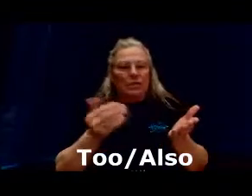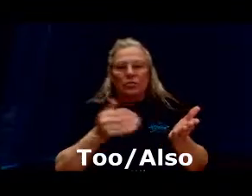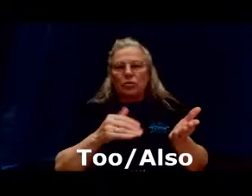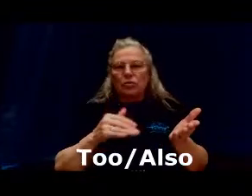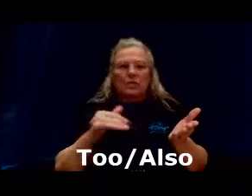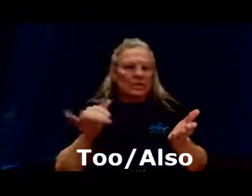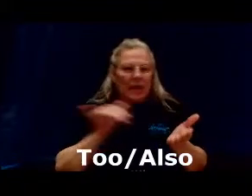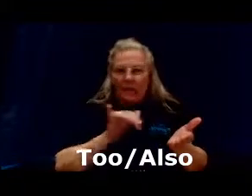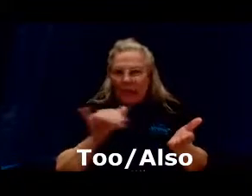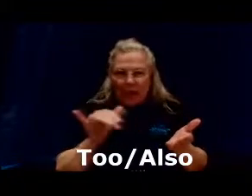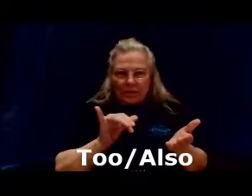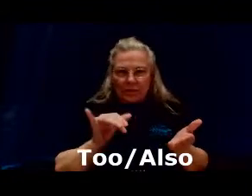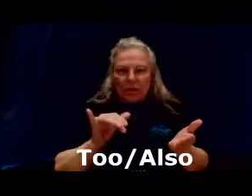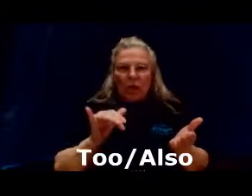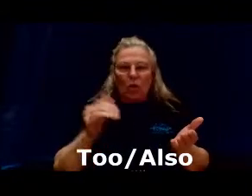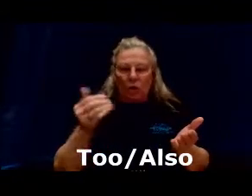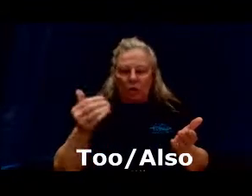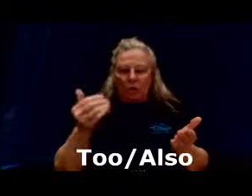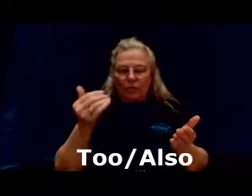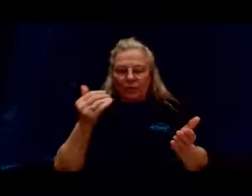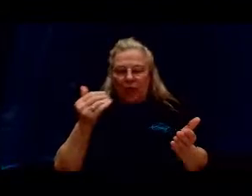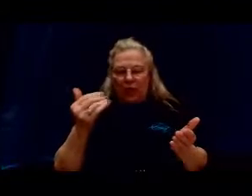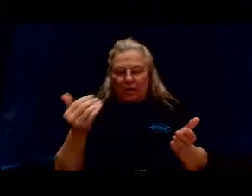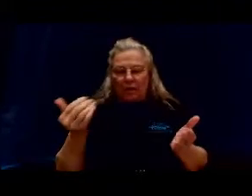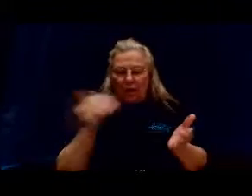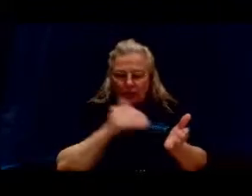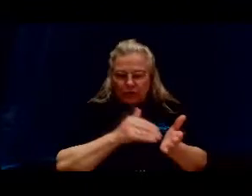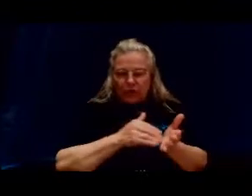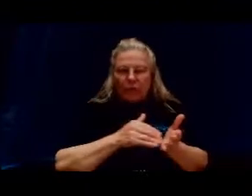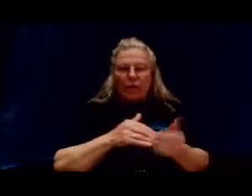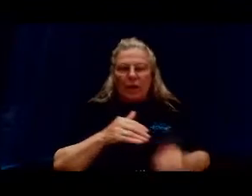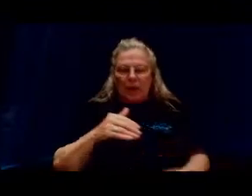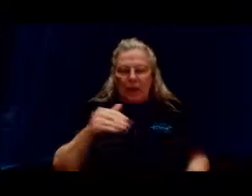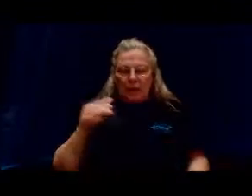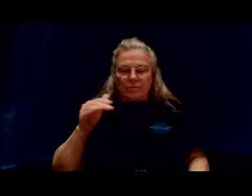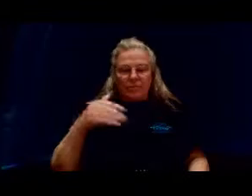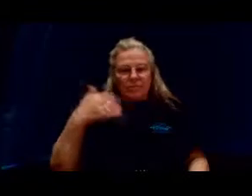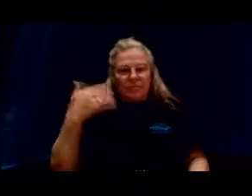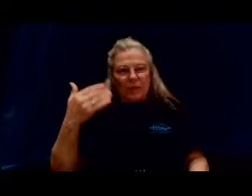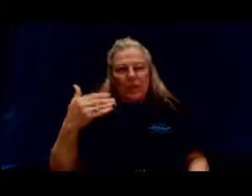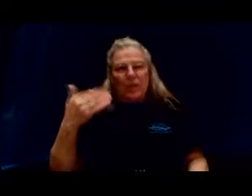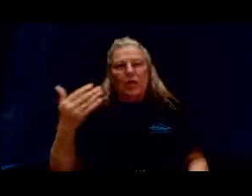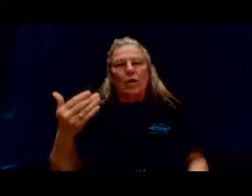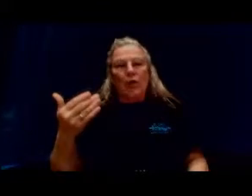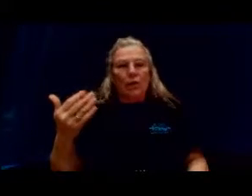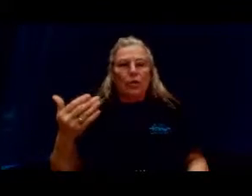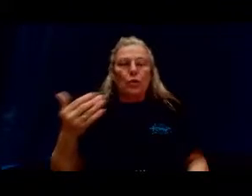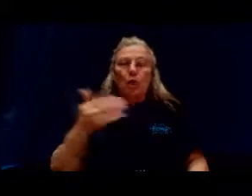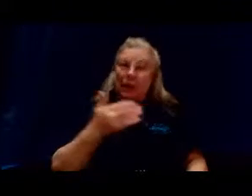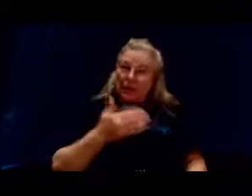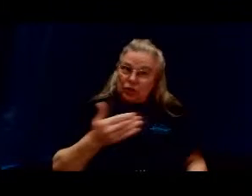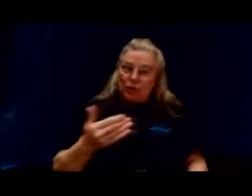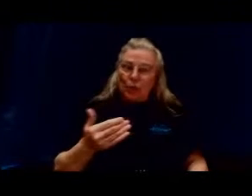see them do the same as, or also. depending on how you are